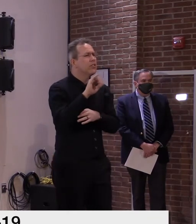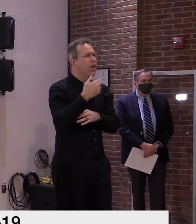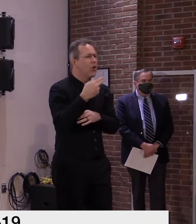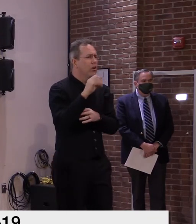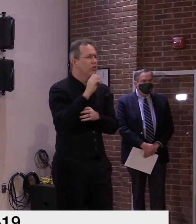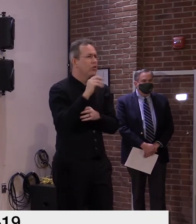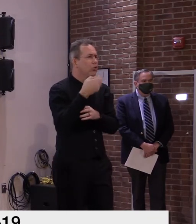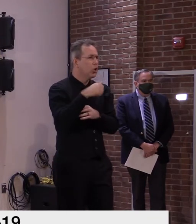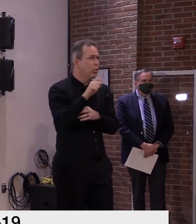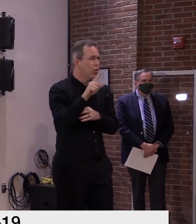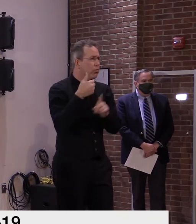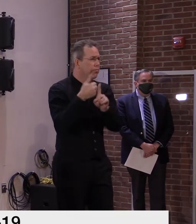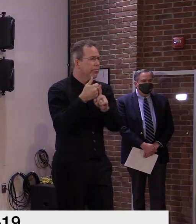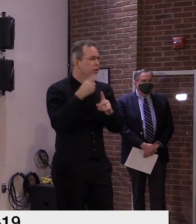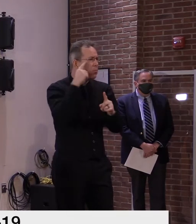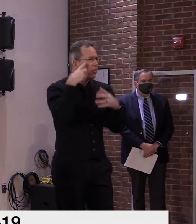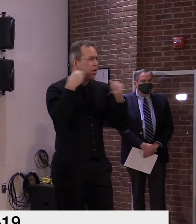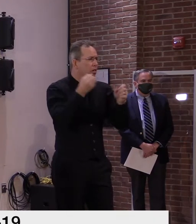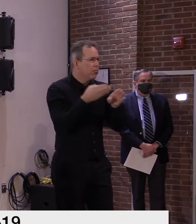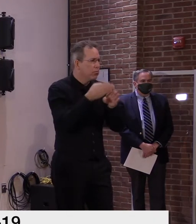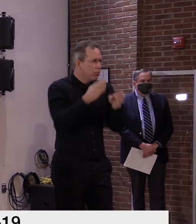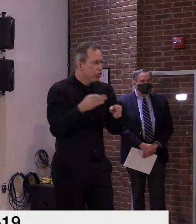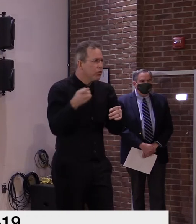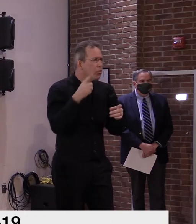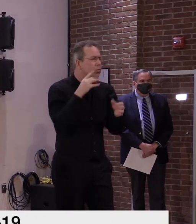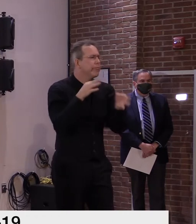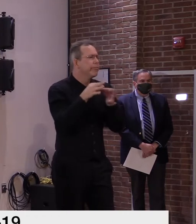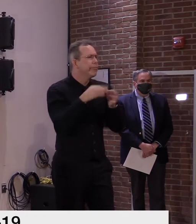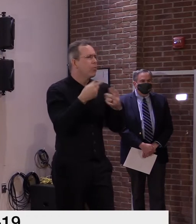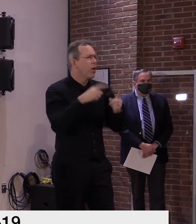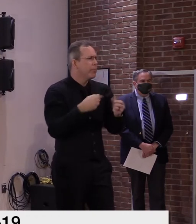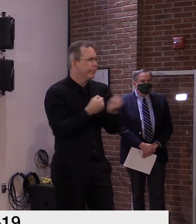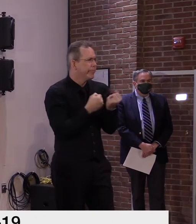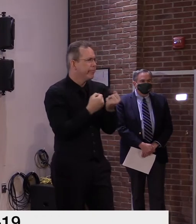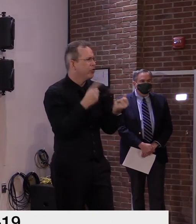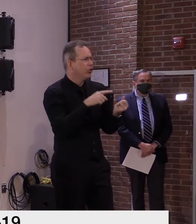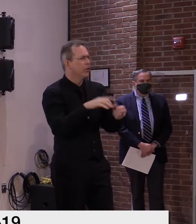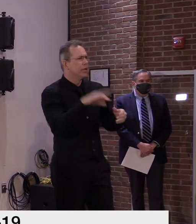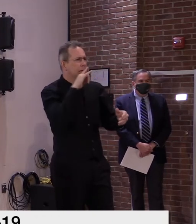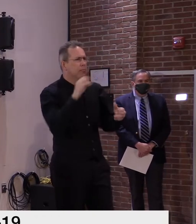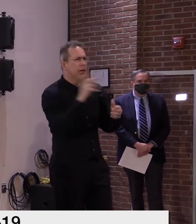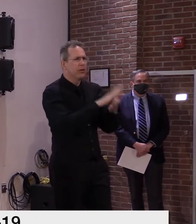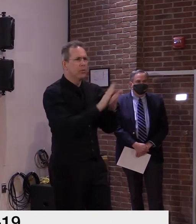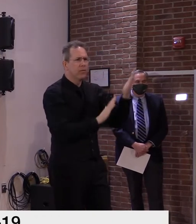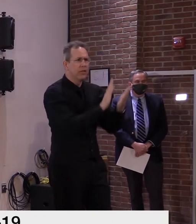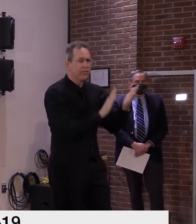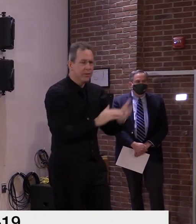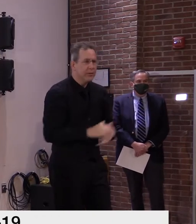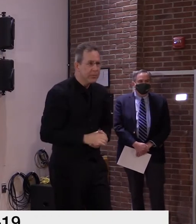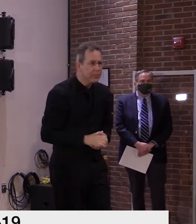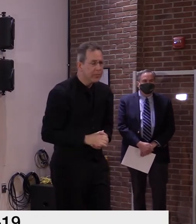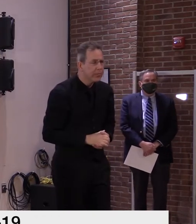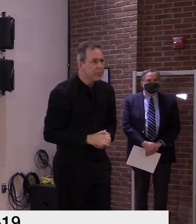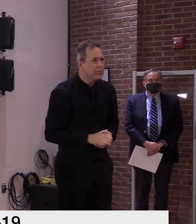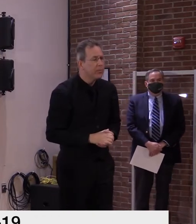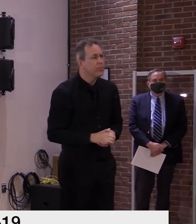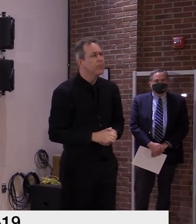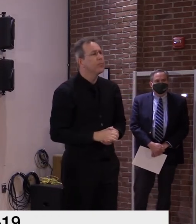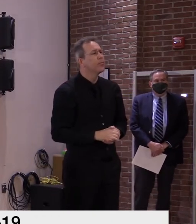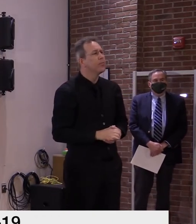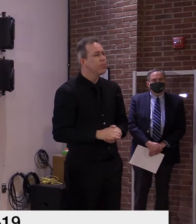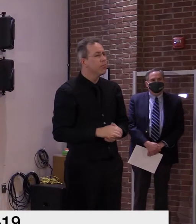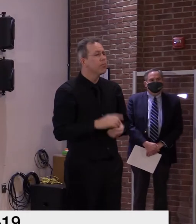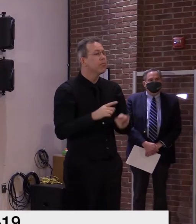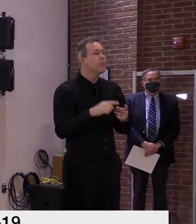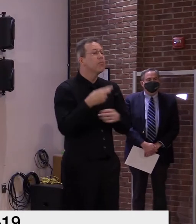School about how kids are really feeling. If you're anything like me, you'll come away with a better understanding of